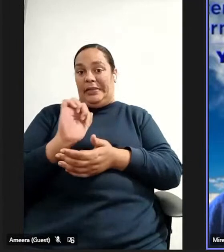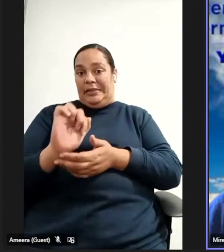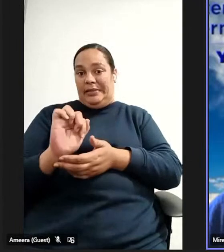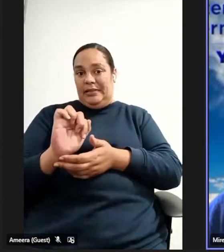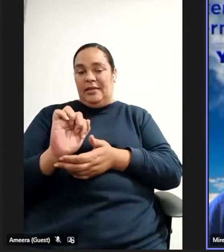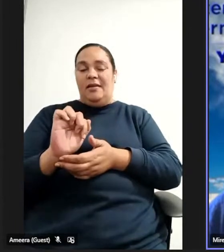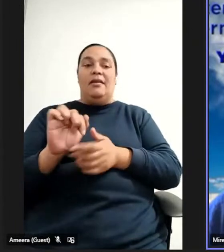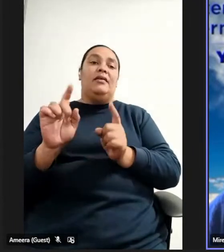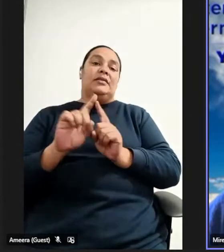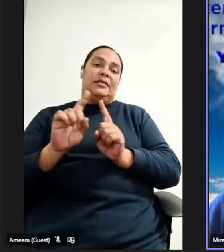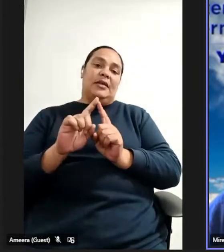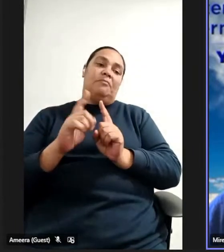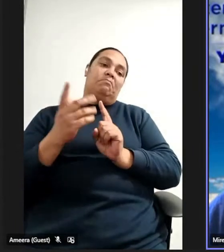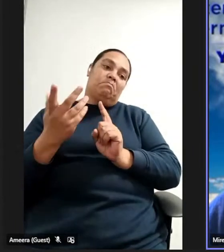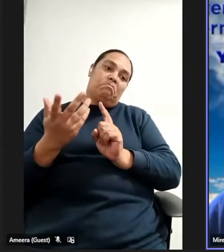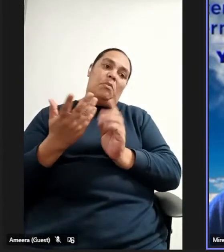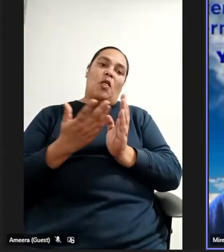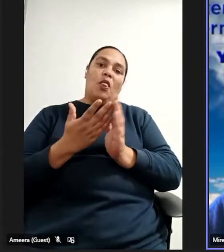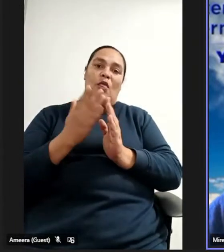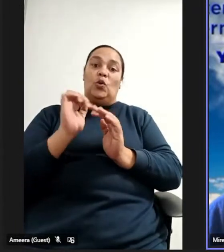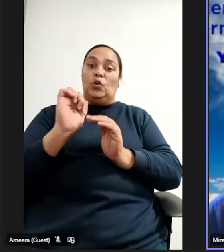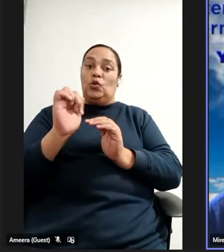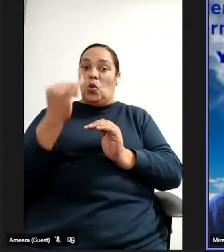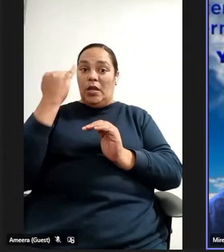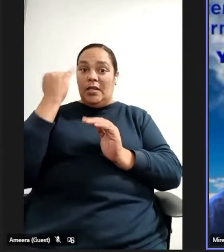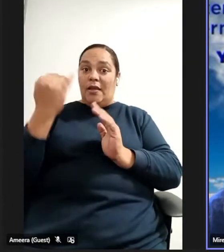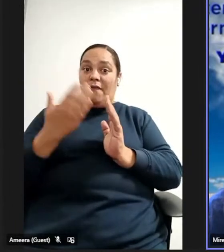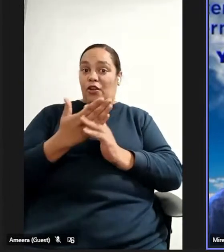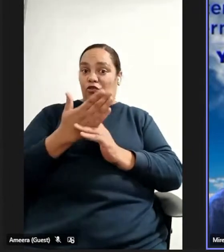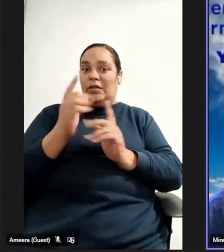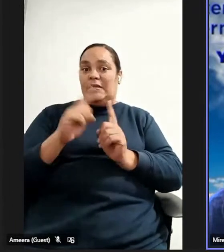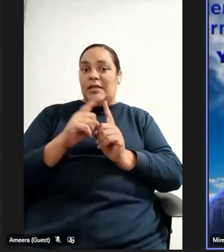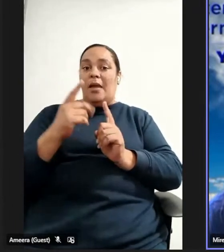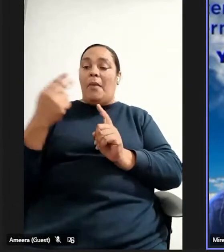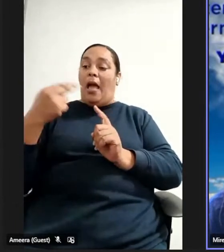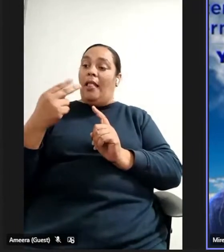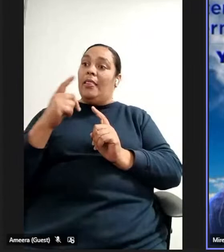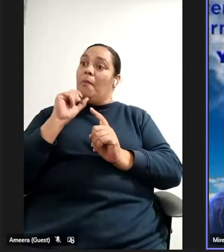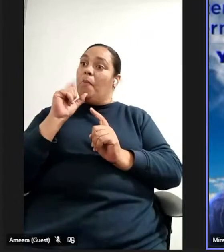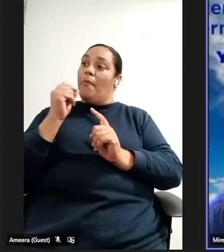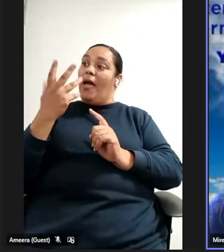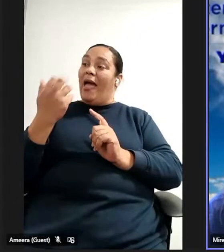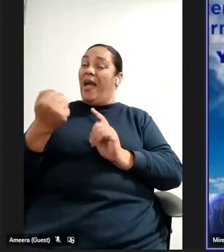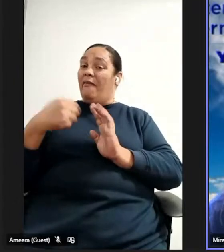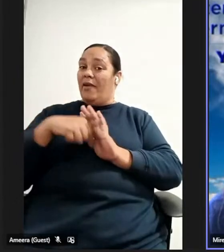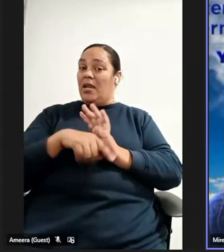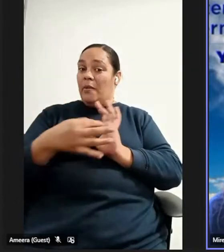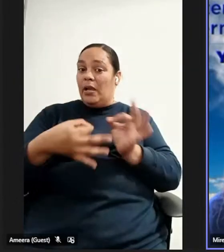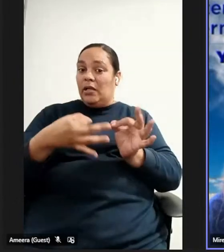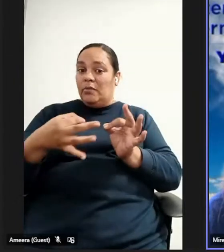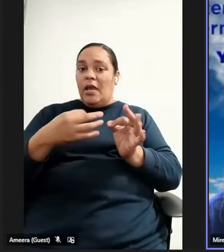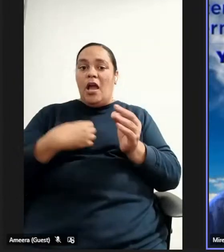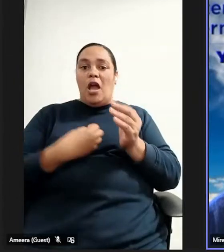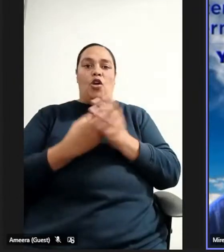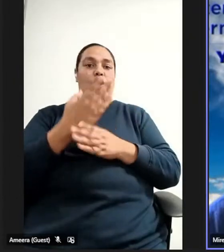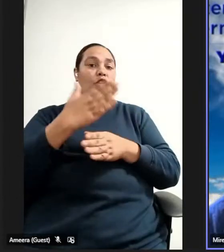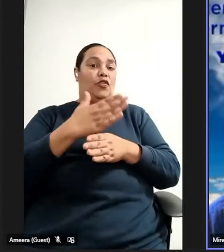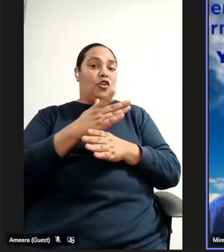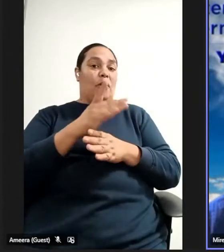Through these interventions, as well as the ones that Helen has gone through extensively, our Growth for Jobs strategy, in particular the energy